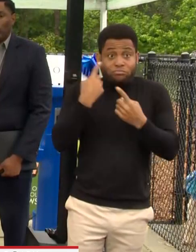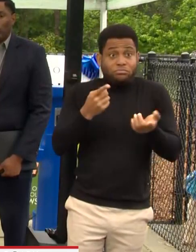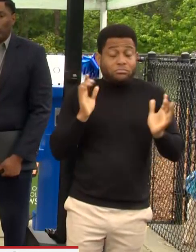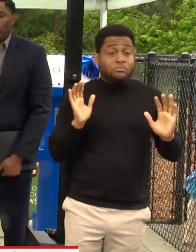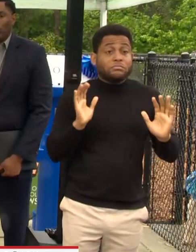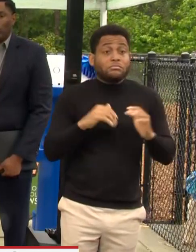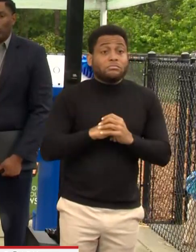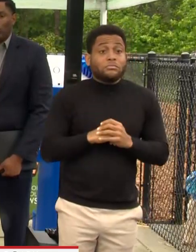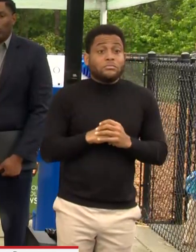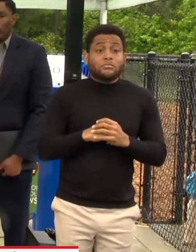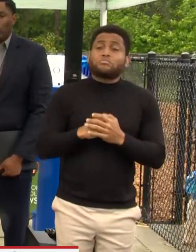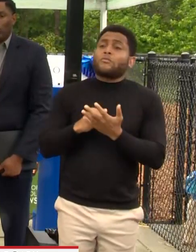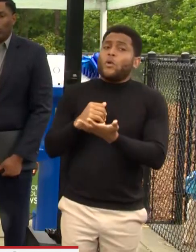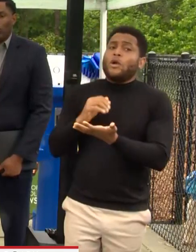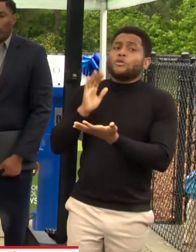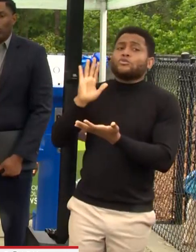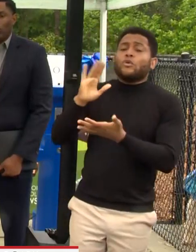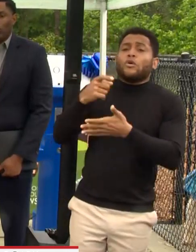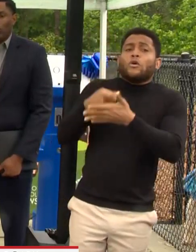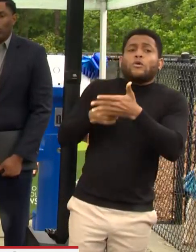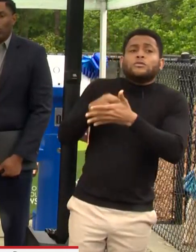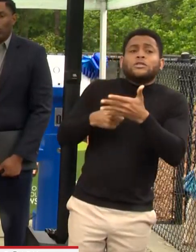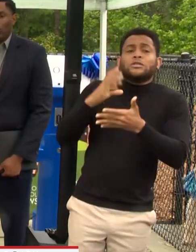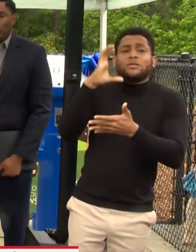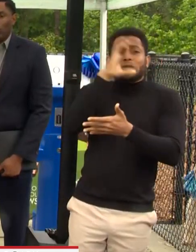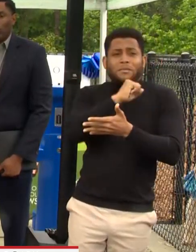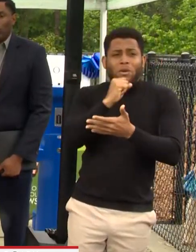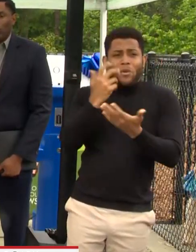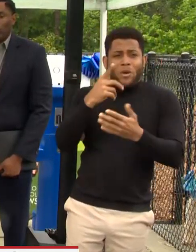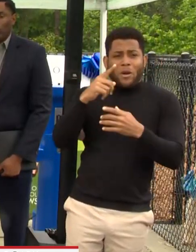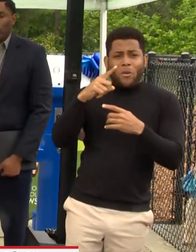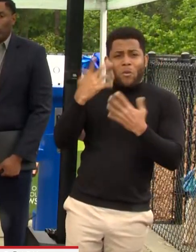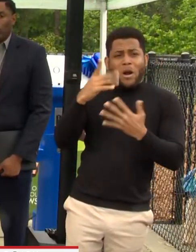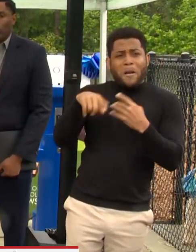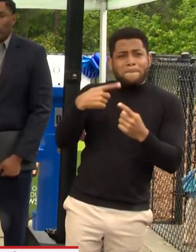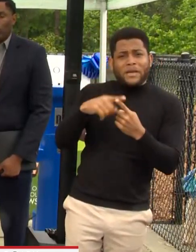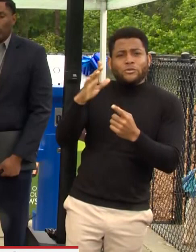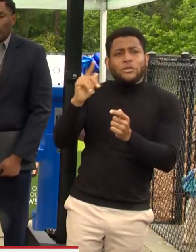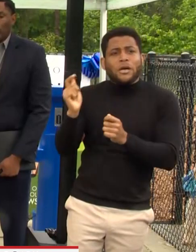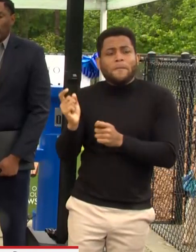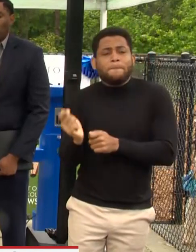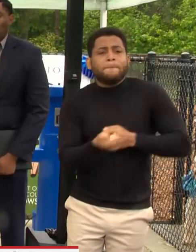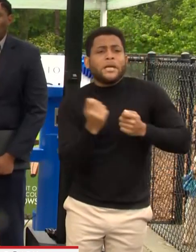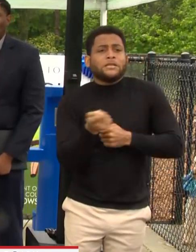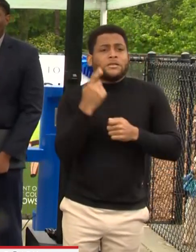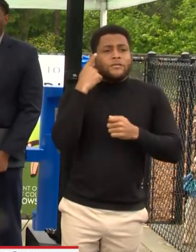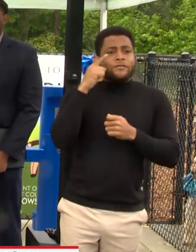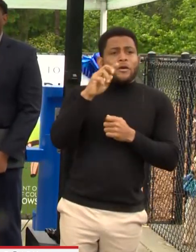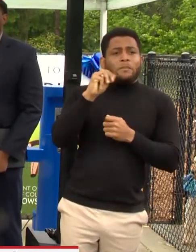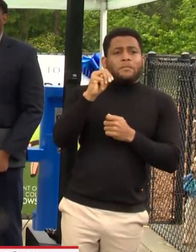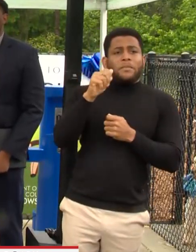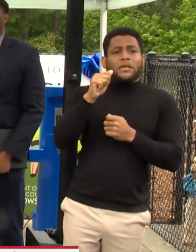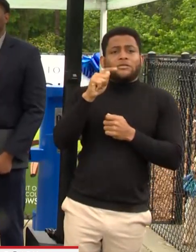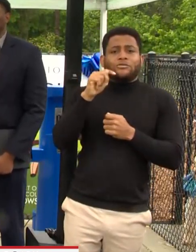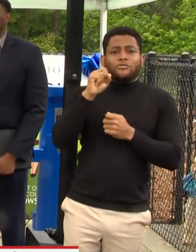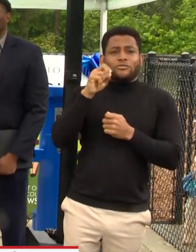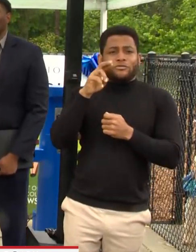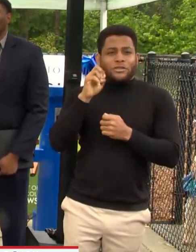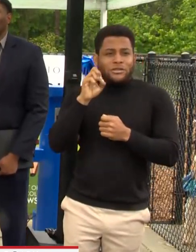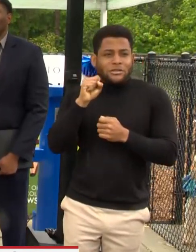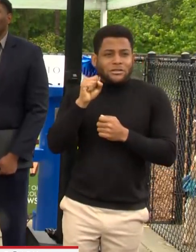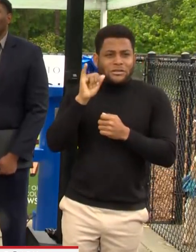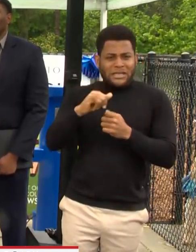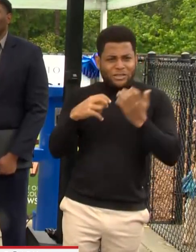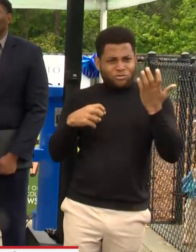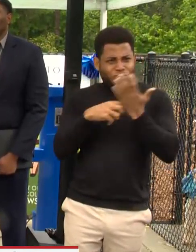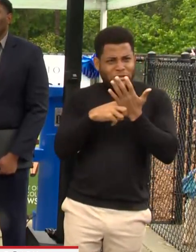The estimate you gave, what about the Masters ticket? How much we're talking there? We were guests of Eden, so they have tickets. It